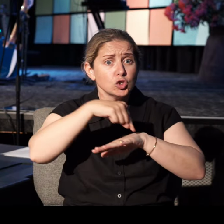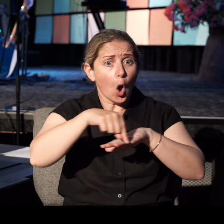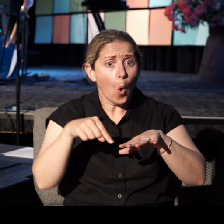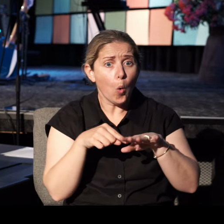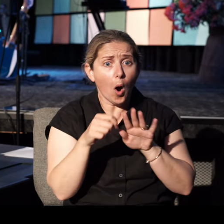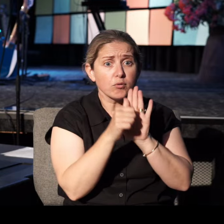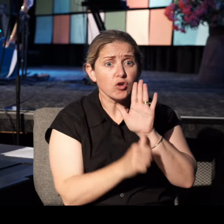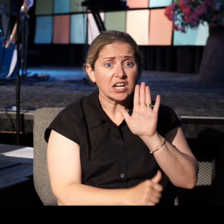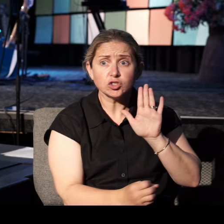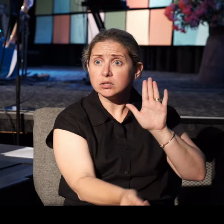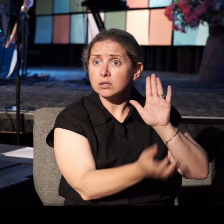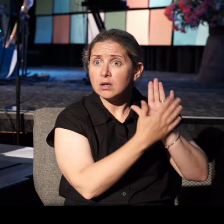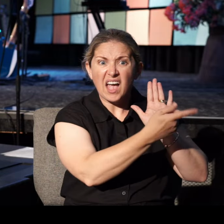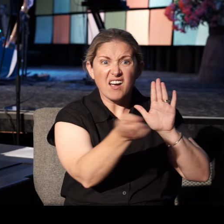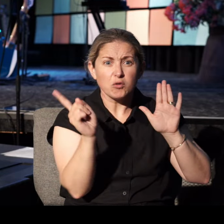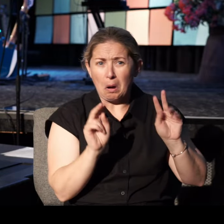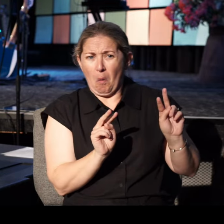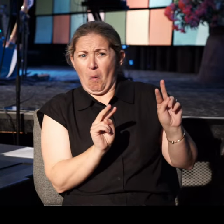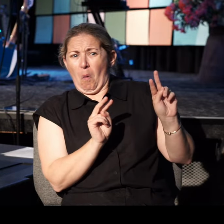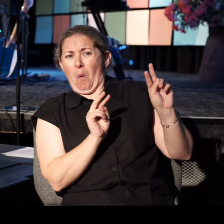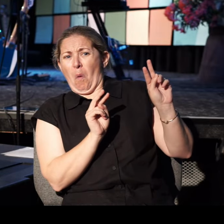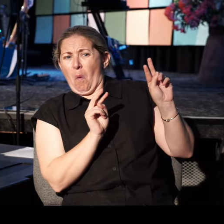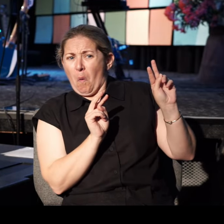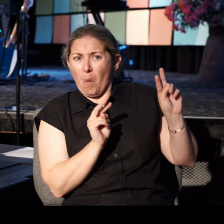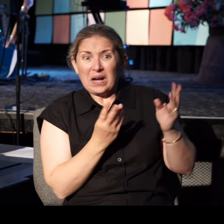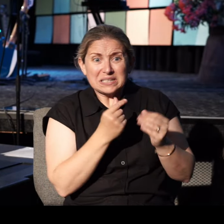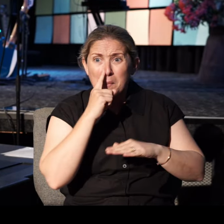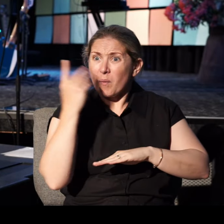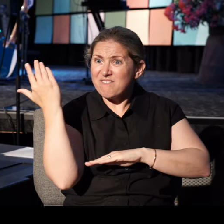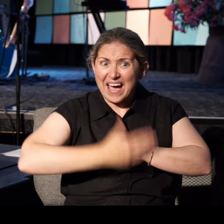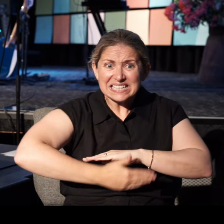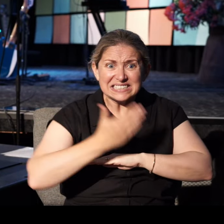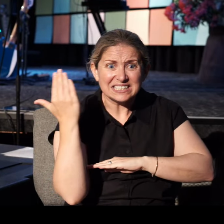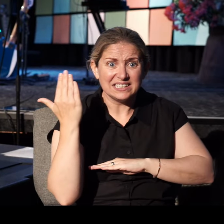off? And I thought everyone would find this funny, but people fainted.